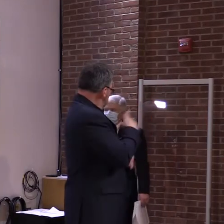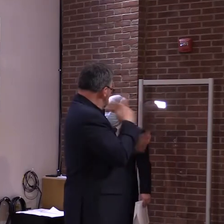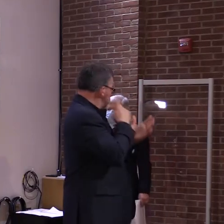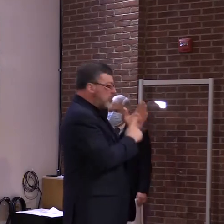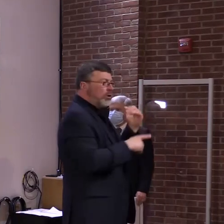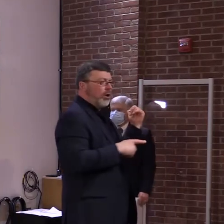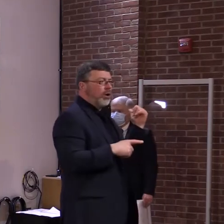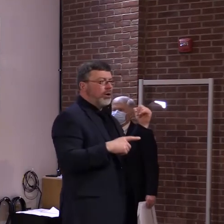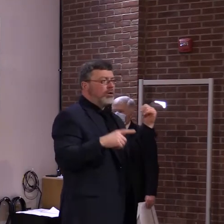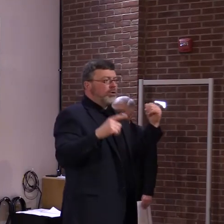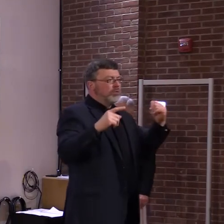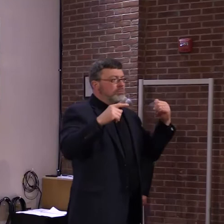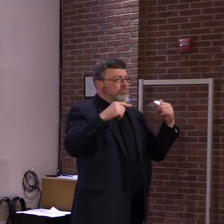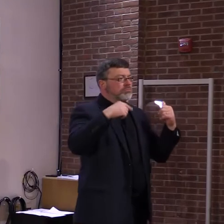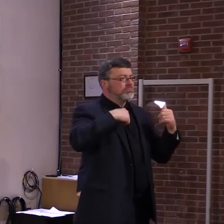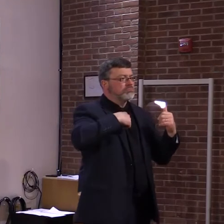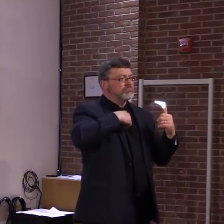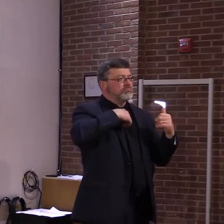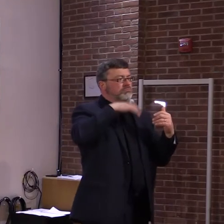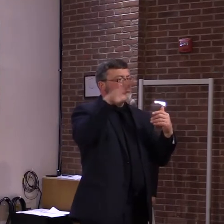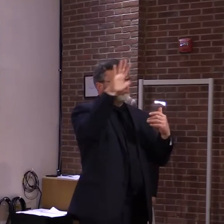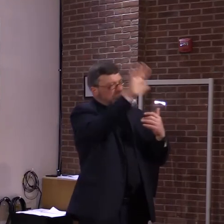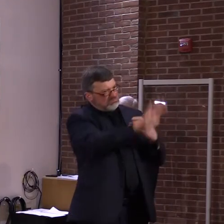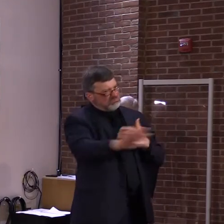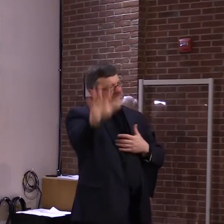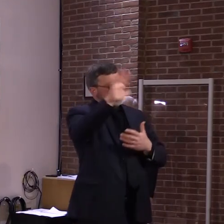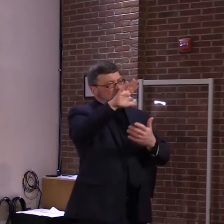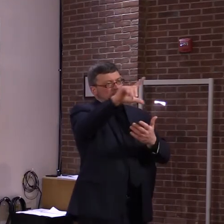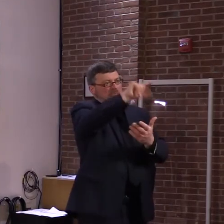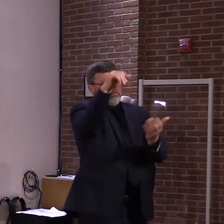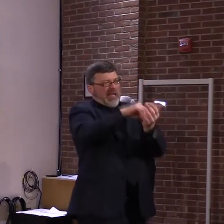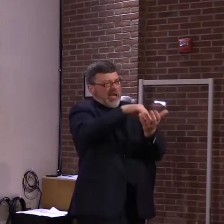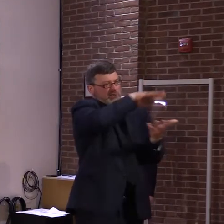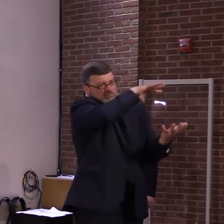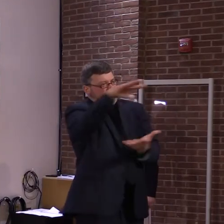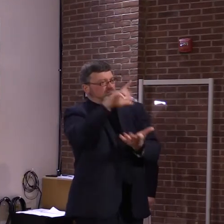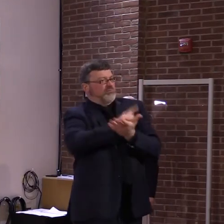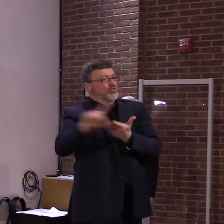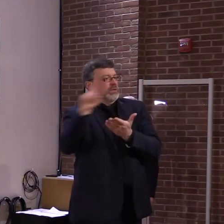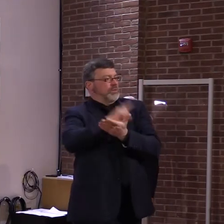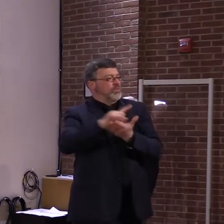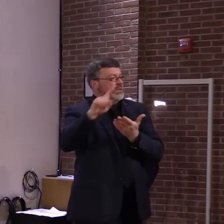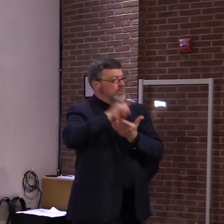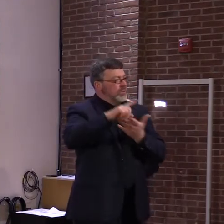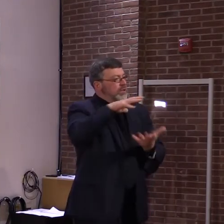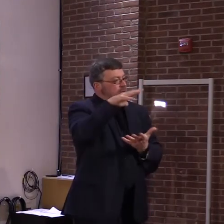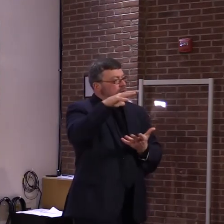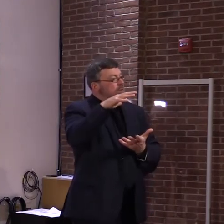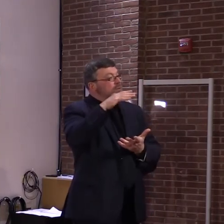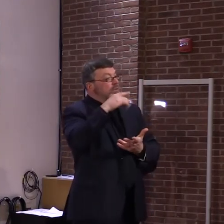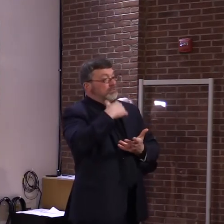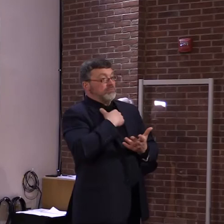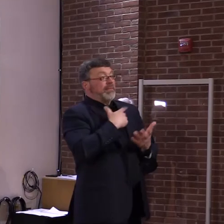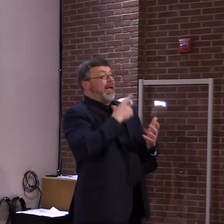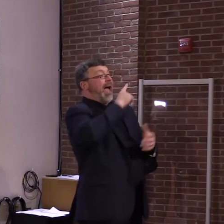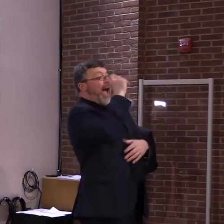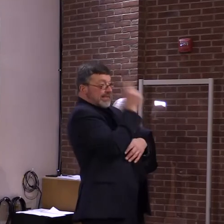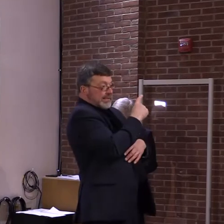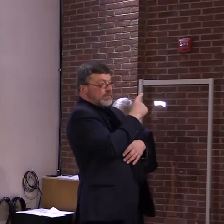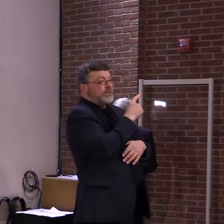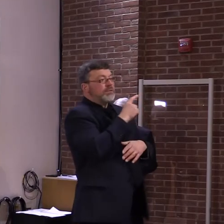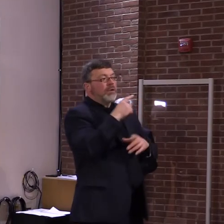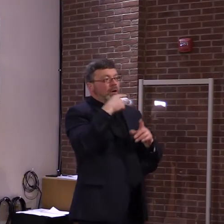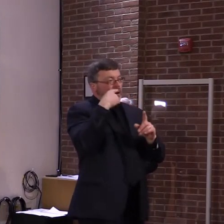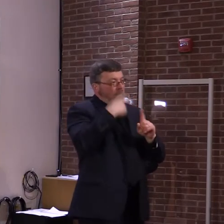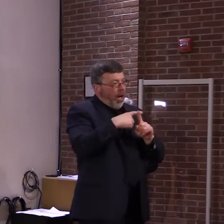doses, and we continue to request that, and we're asking for, in that federal pool that